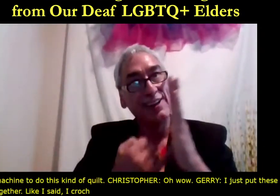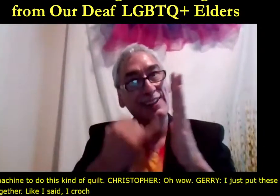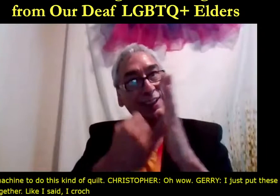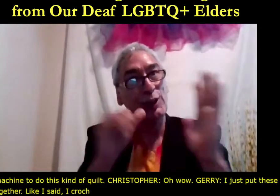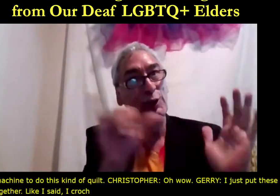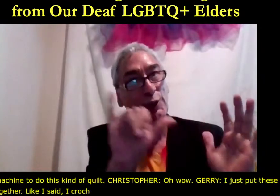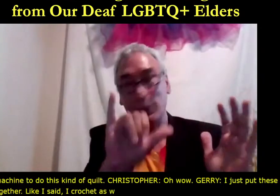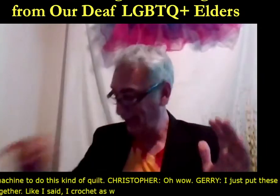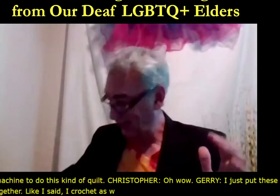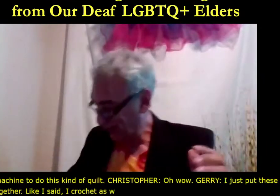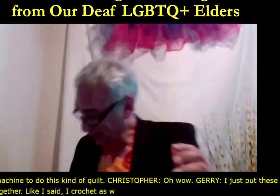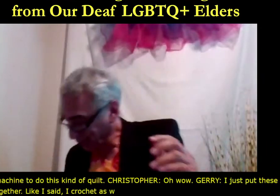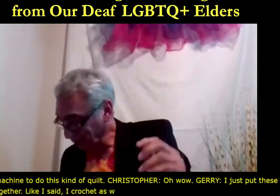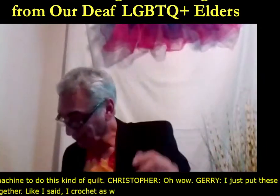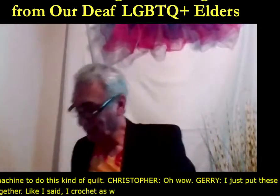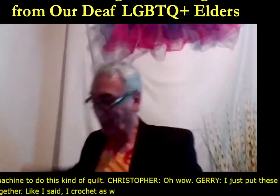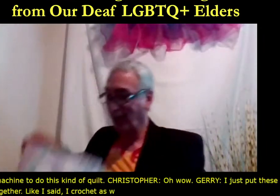wow that's amazing